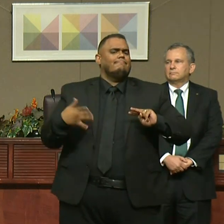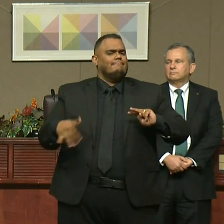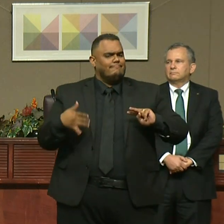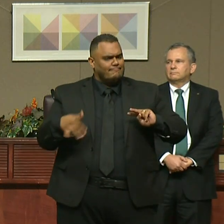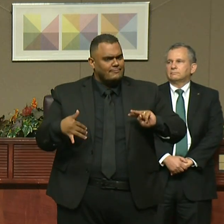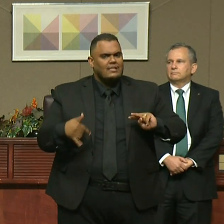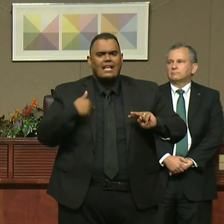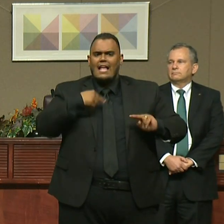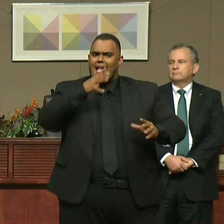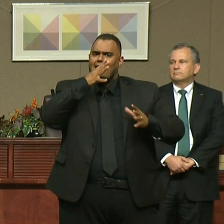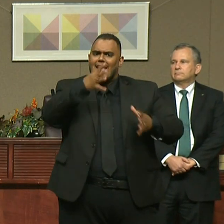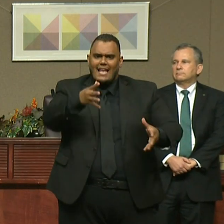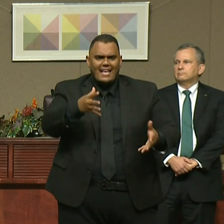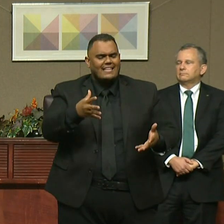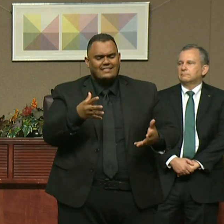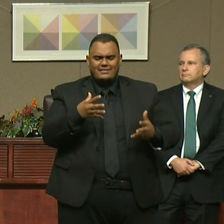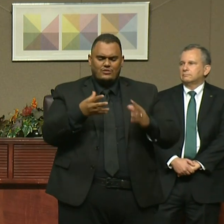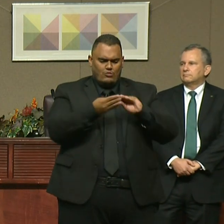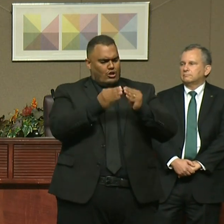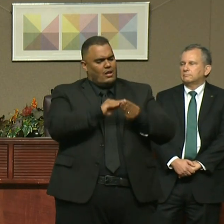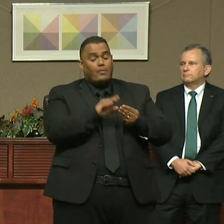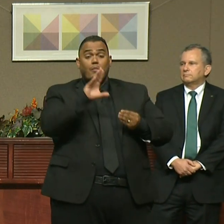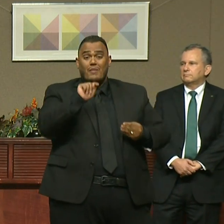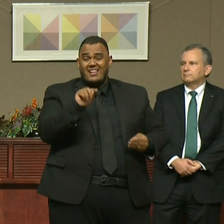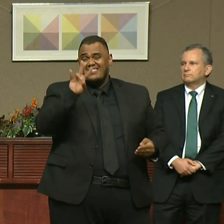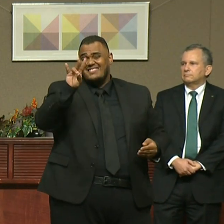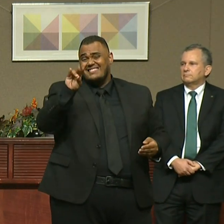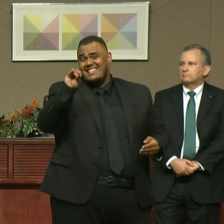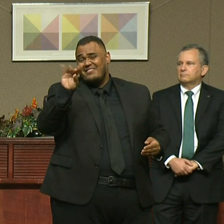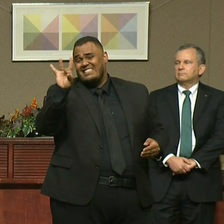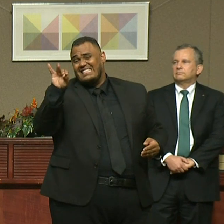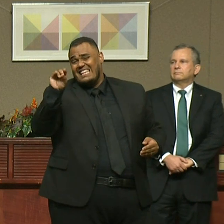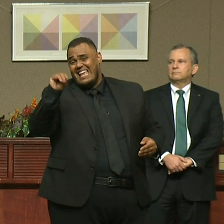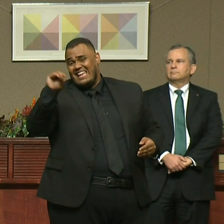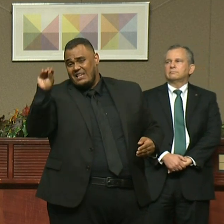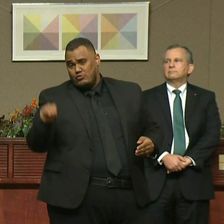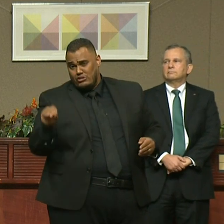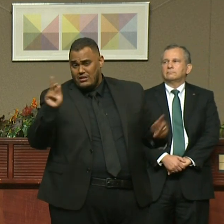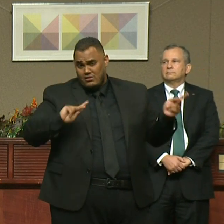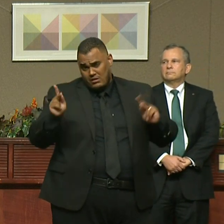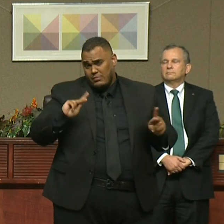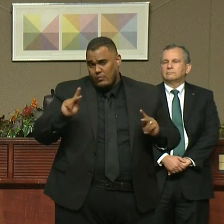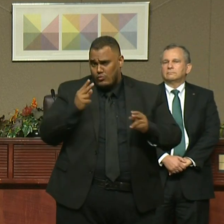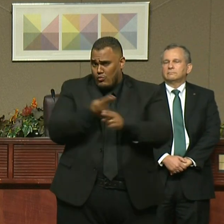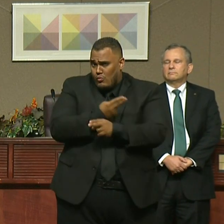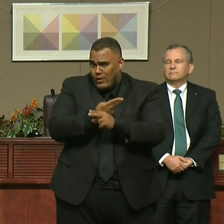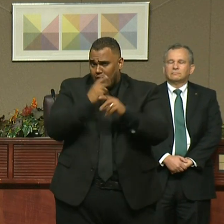on it, but I'd say 70 or 80% of the people are wearing masks, or at least in the last two nights.